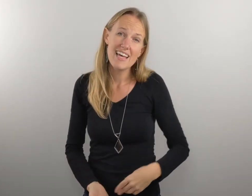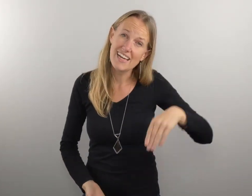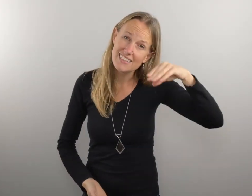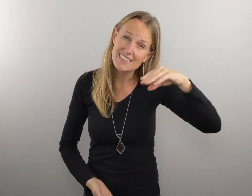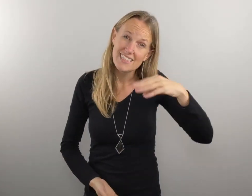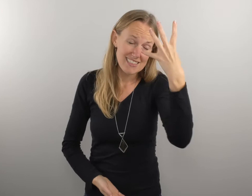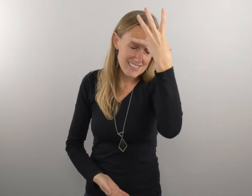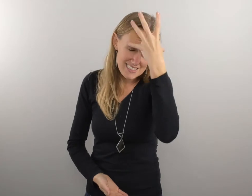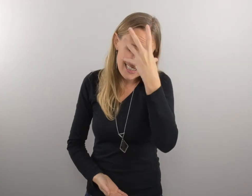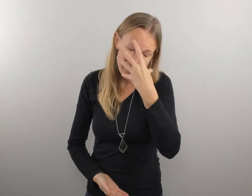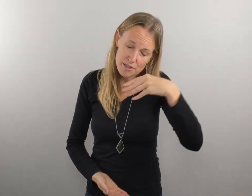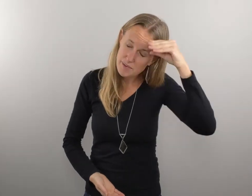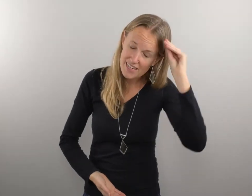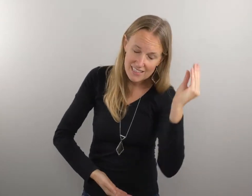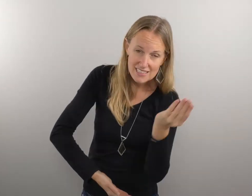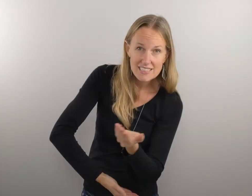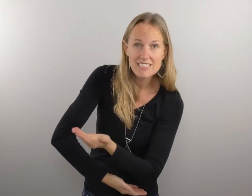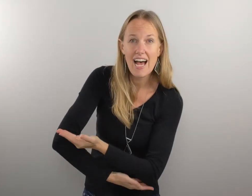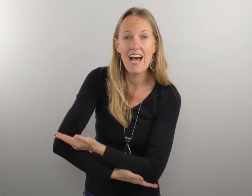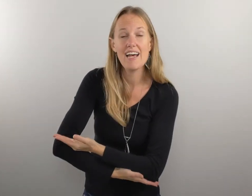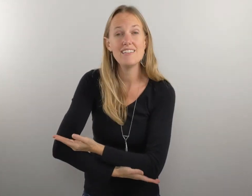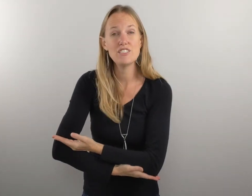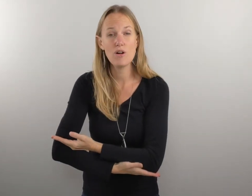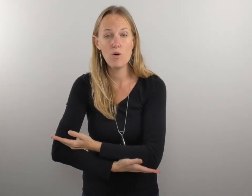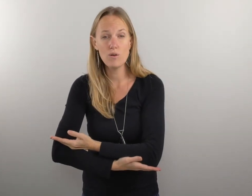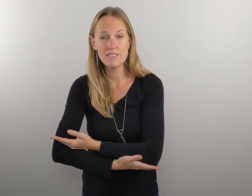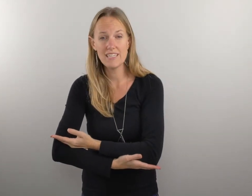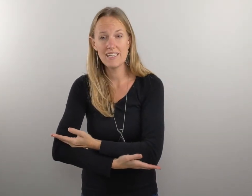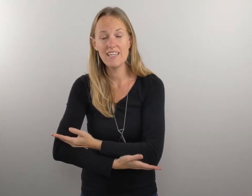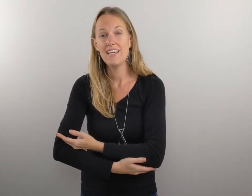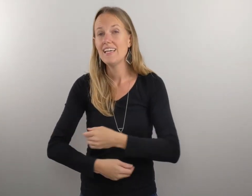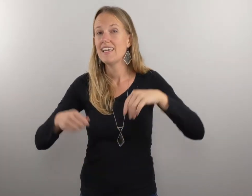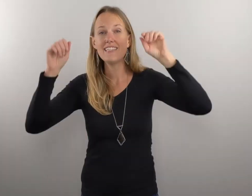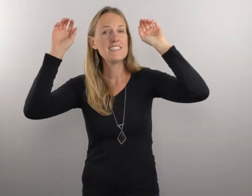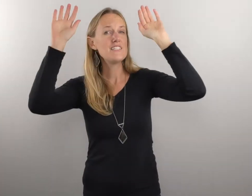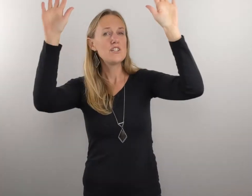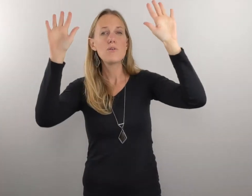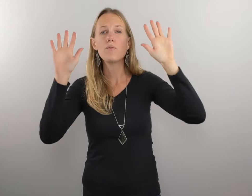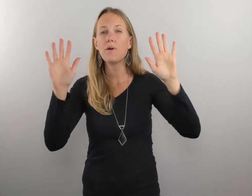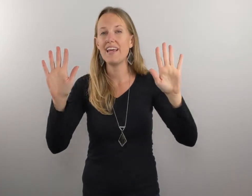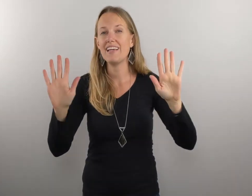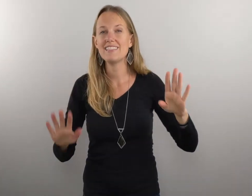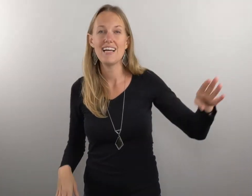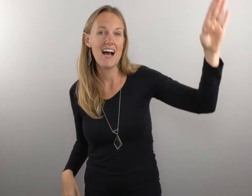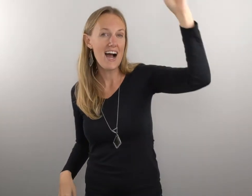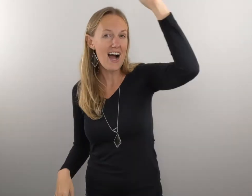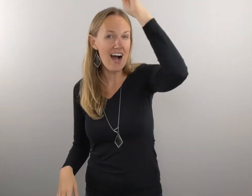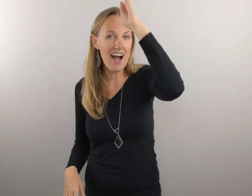That sleeping child you're holding is the great